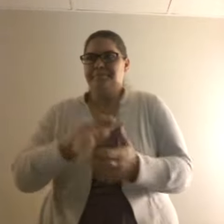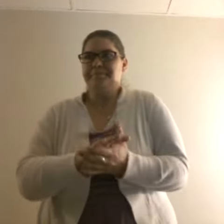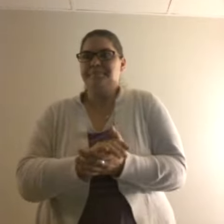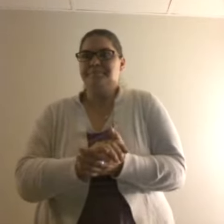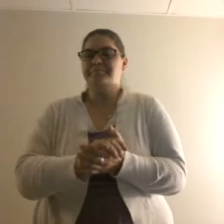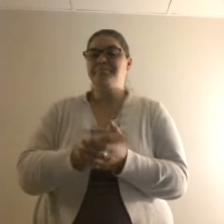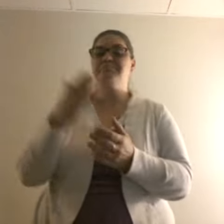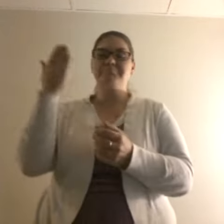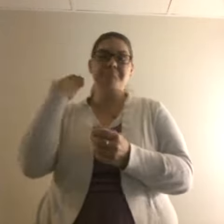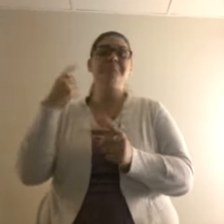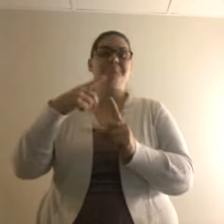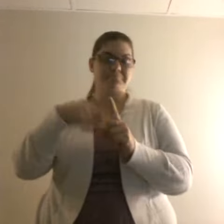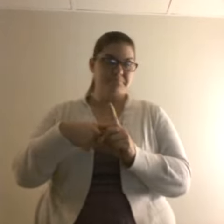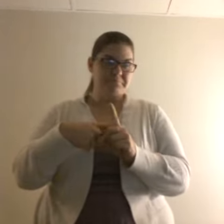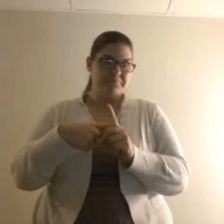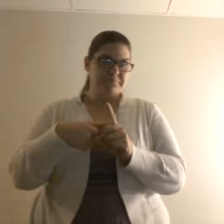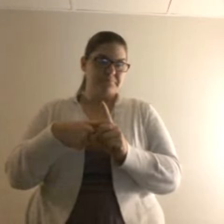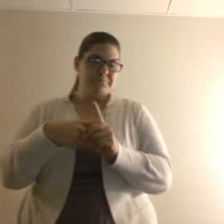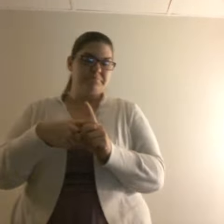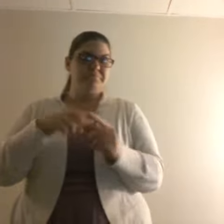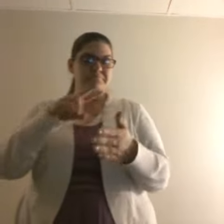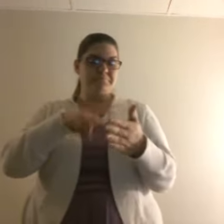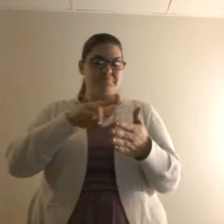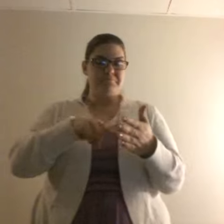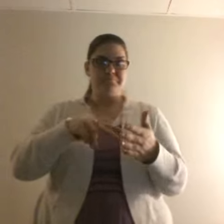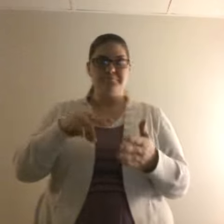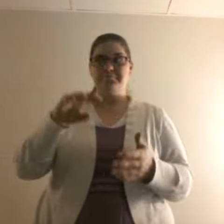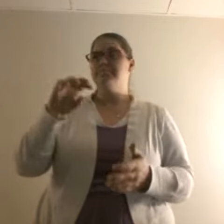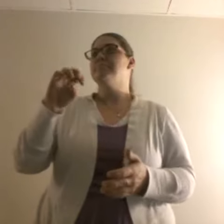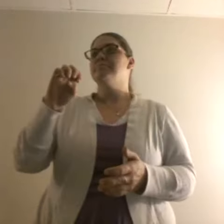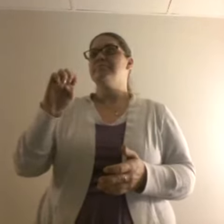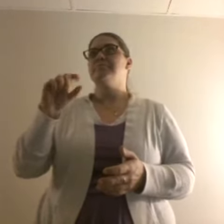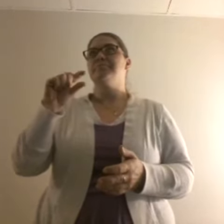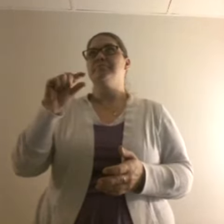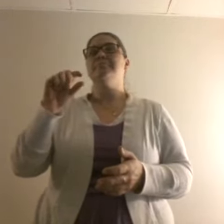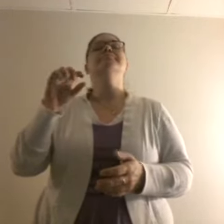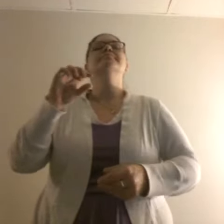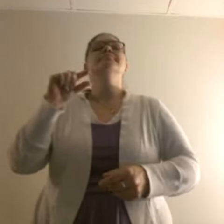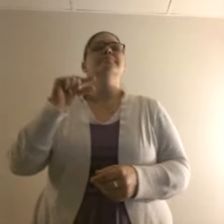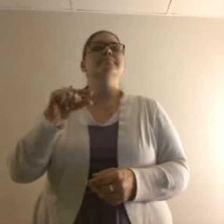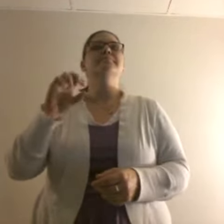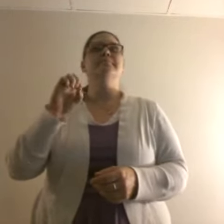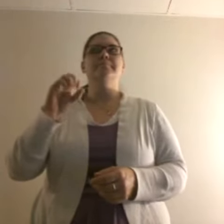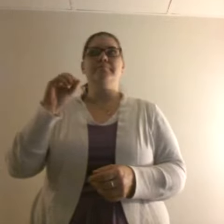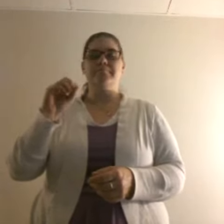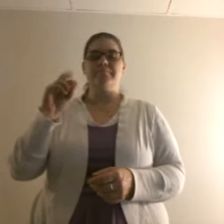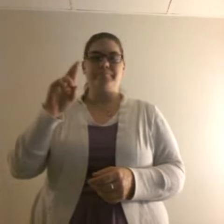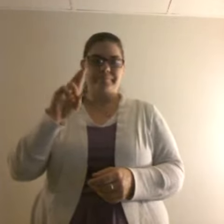did? Let's think back. We read about George, we read about Abe, and then we had to compare that